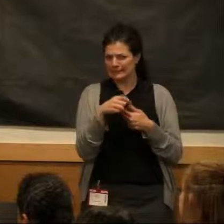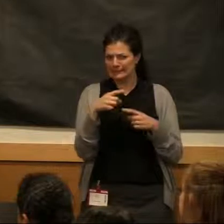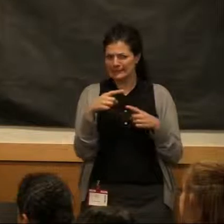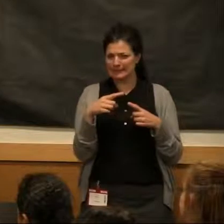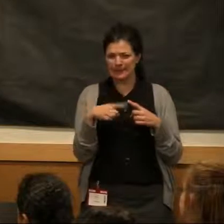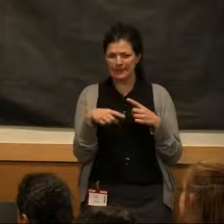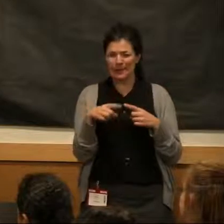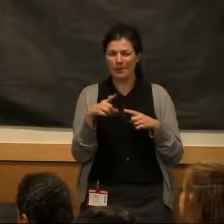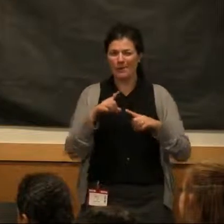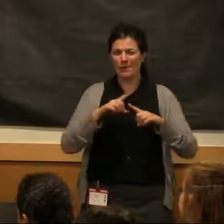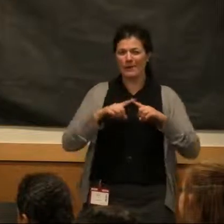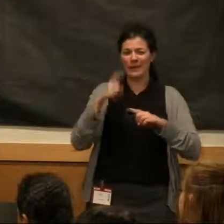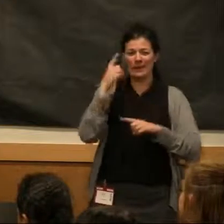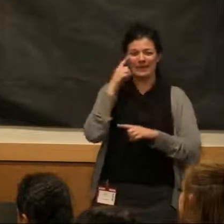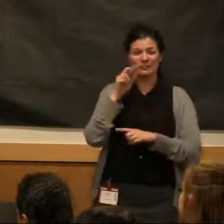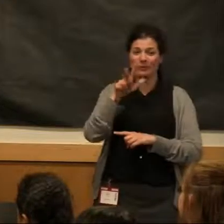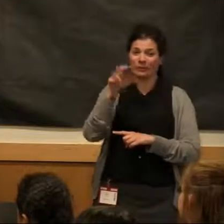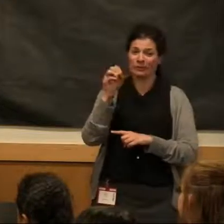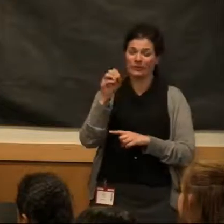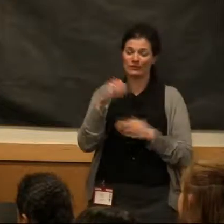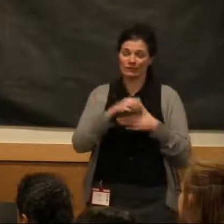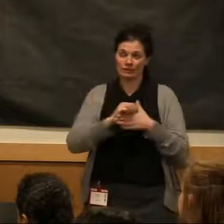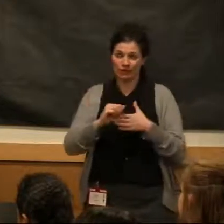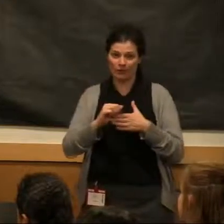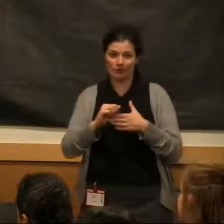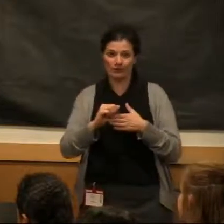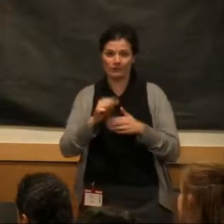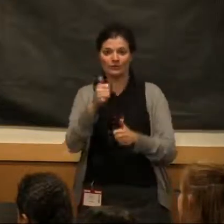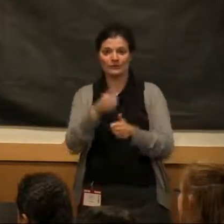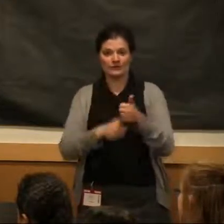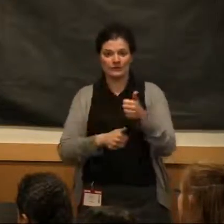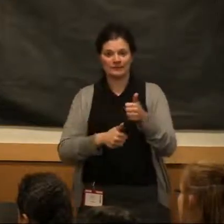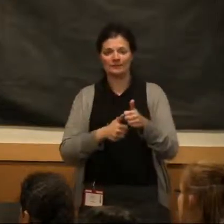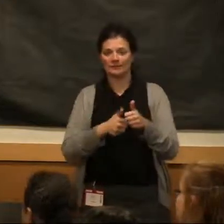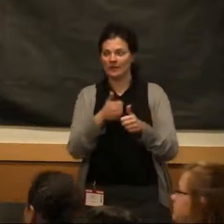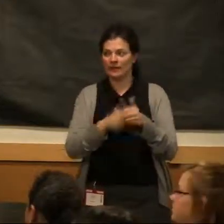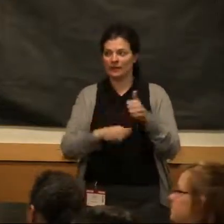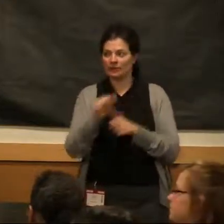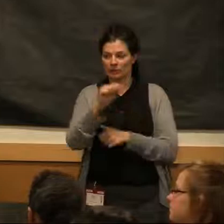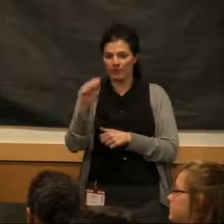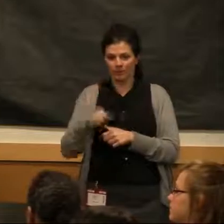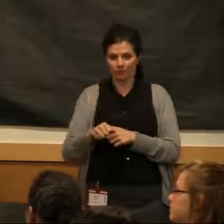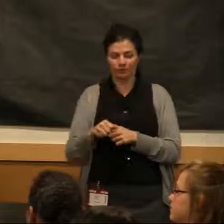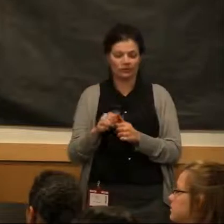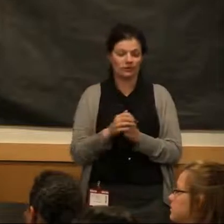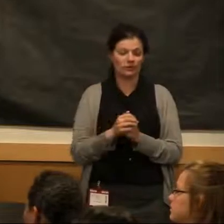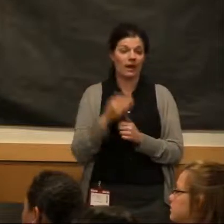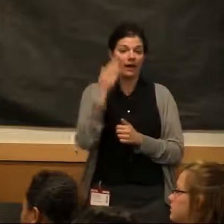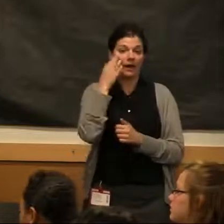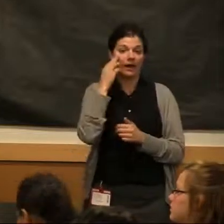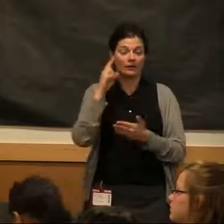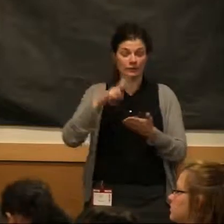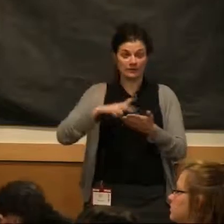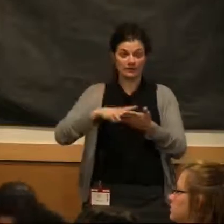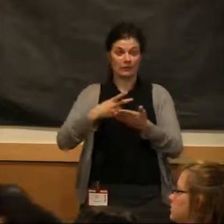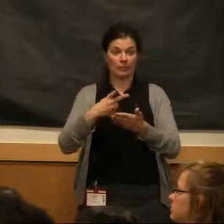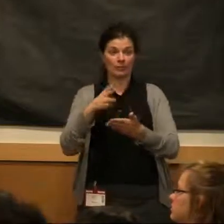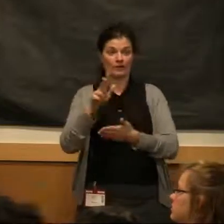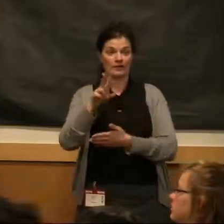it's about $300 a semester at Colorado College. So I know a double